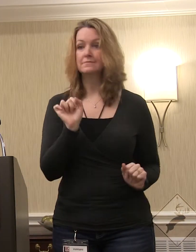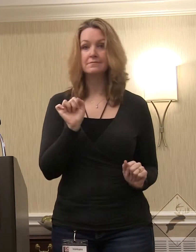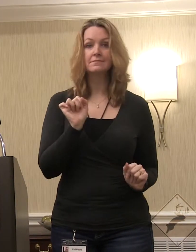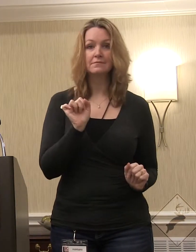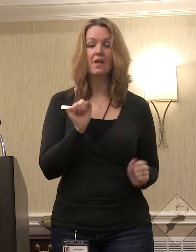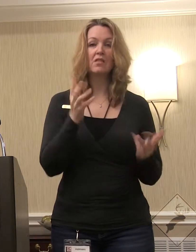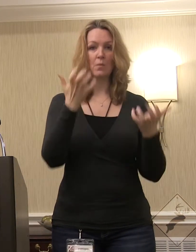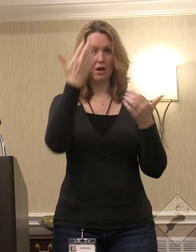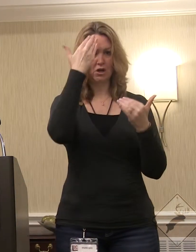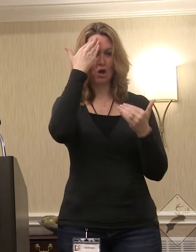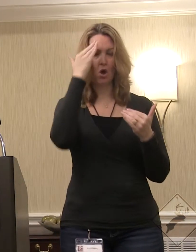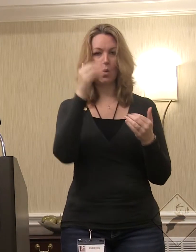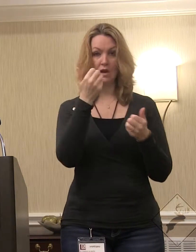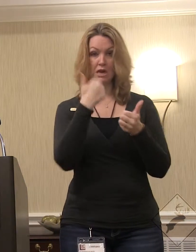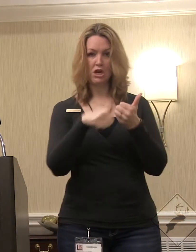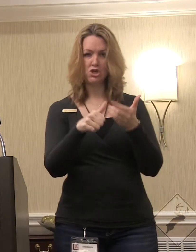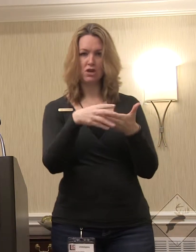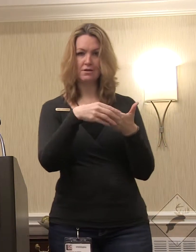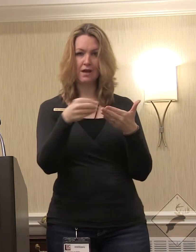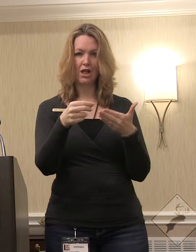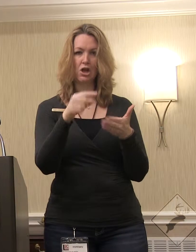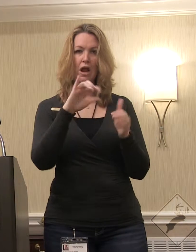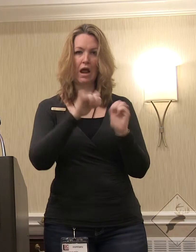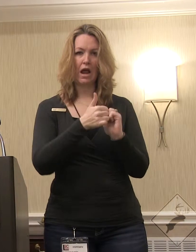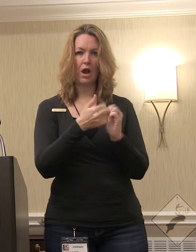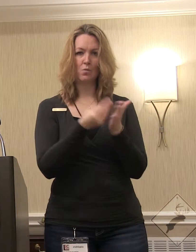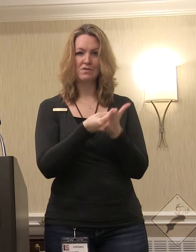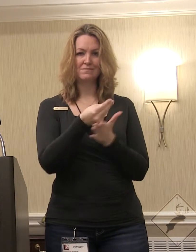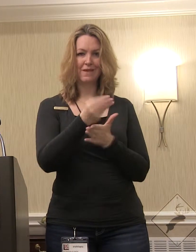They want to know where every dollar went that was spent.